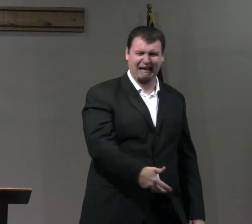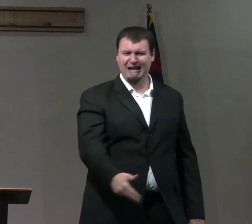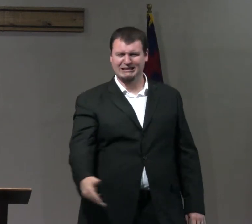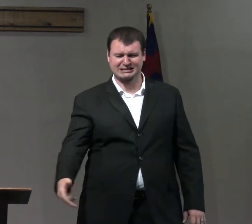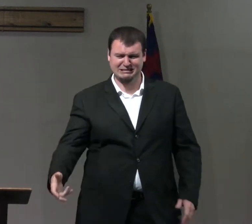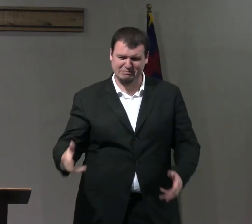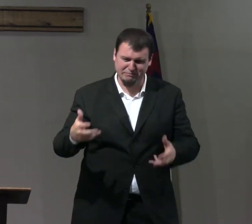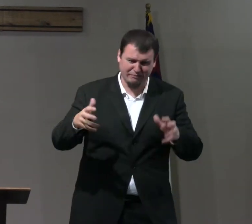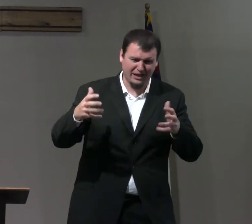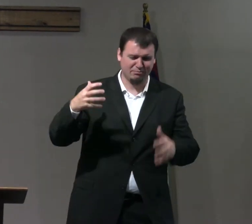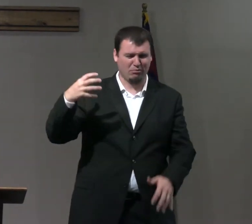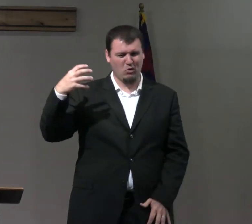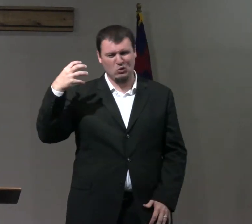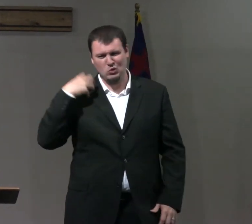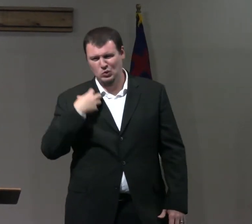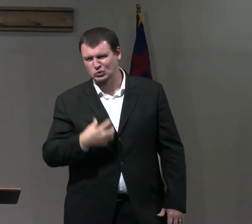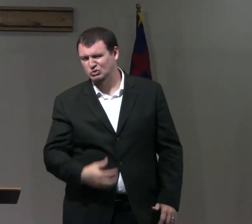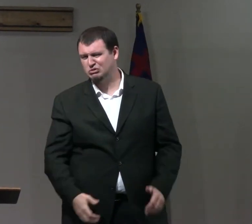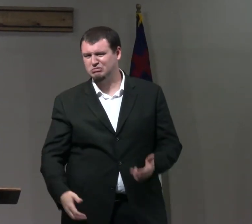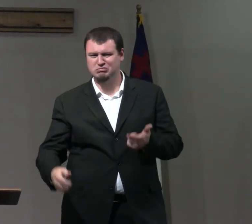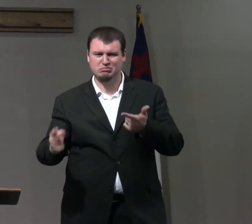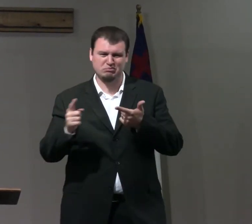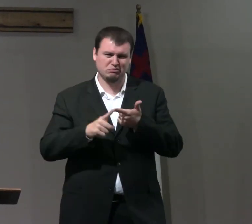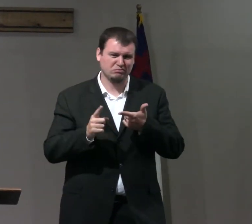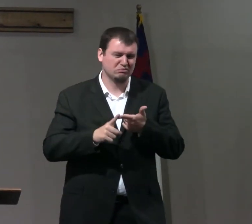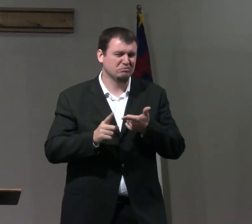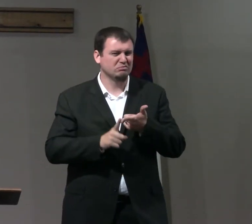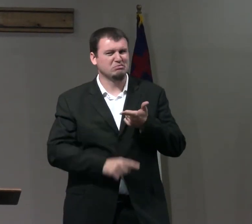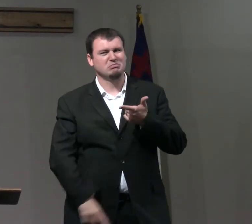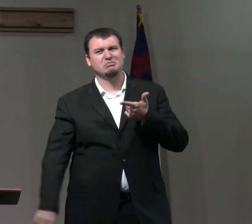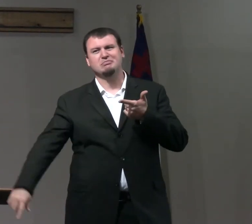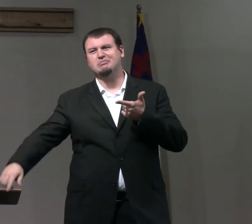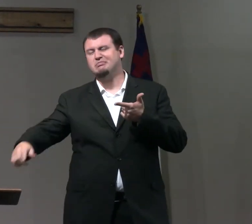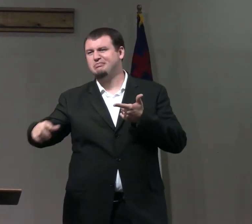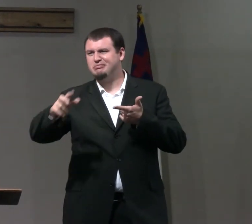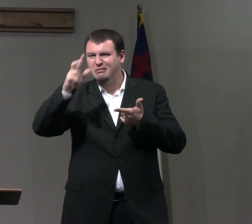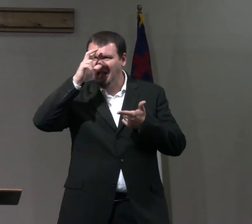Oh, man. He was not a good basketball coach,